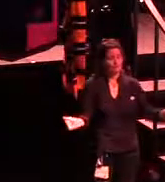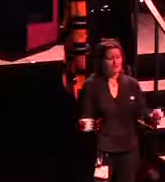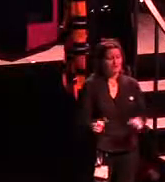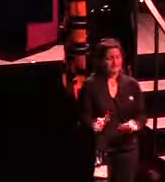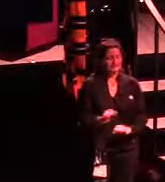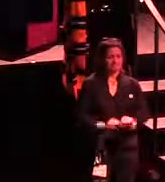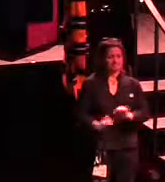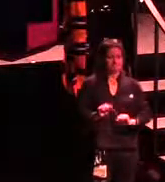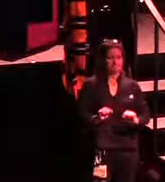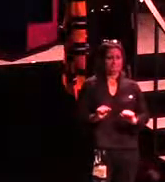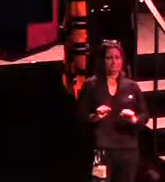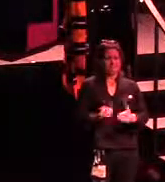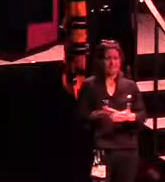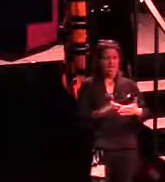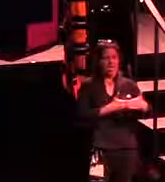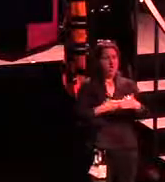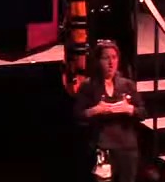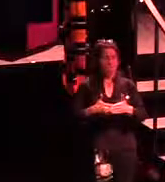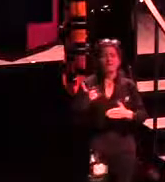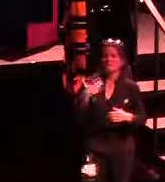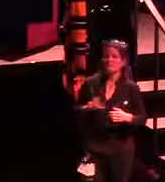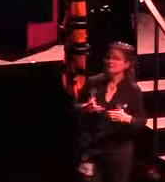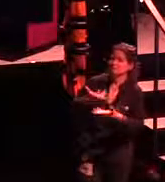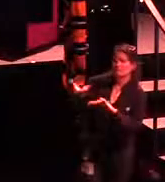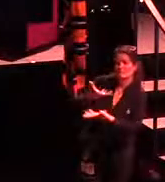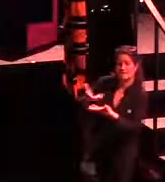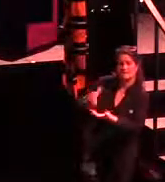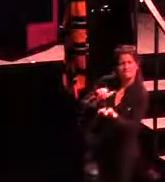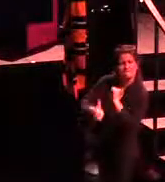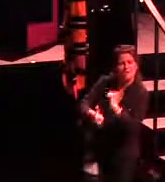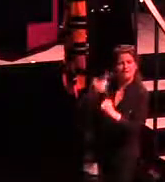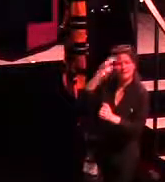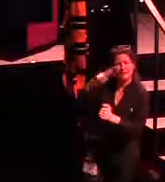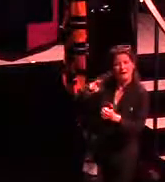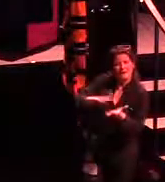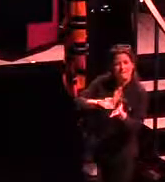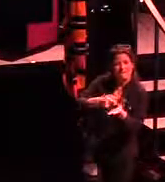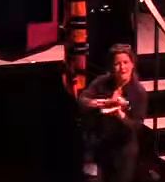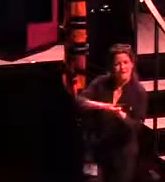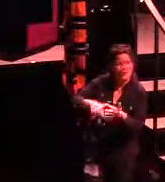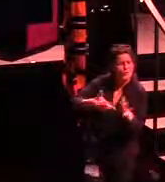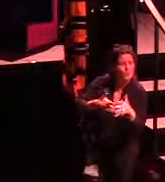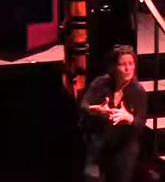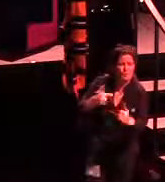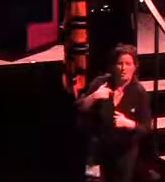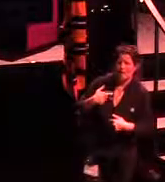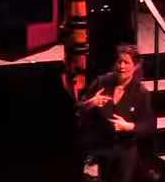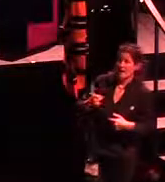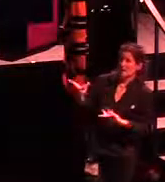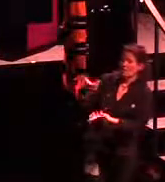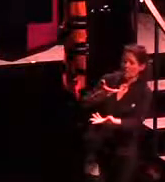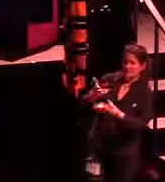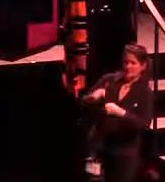Fuck. Then I had a conversation with my friend Matthew, Biscuit, that radically changed the way I viewed my condition.